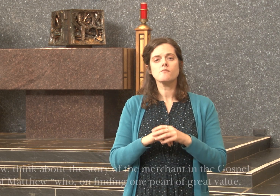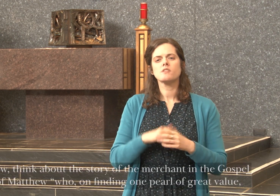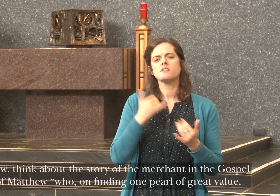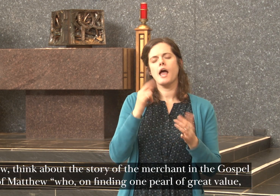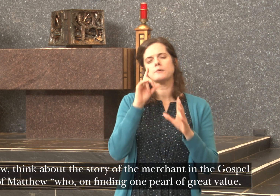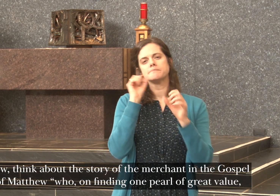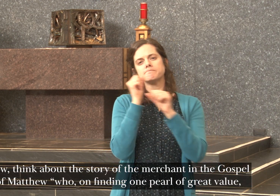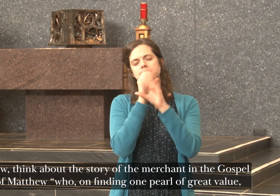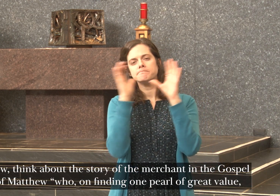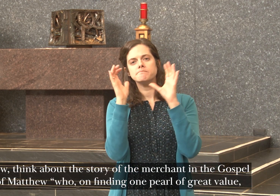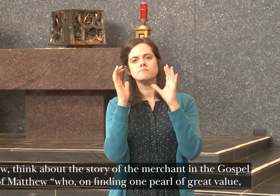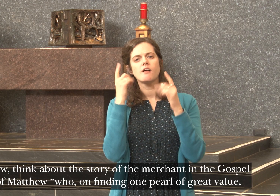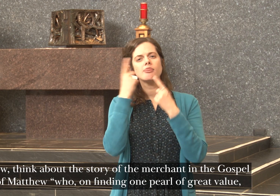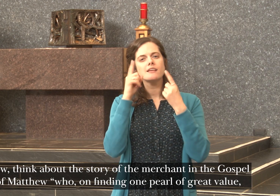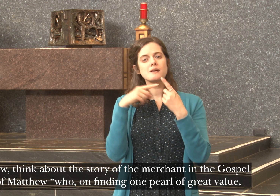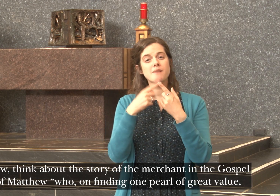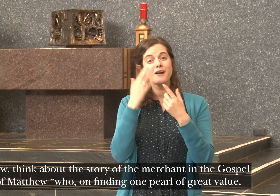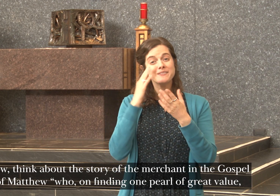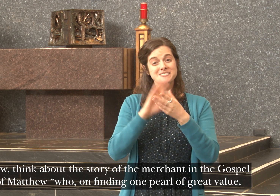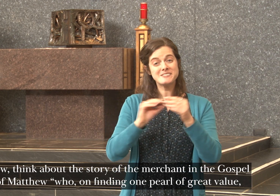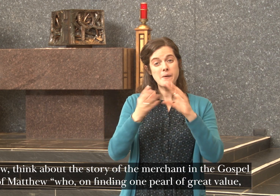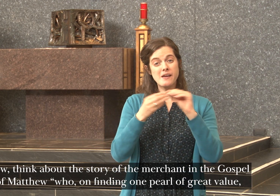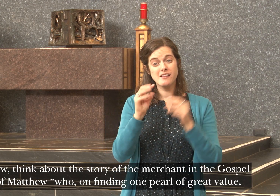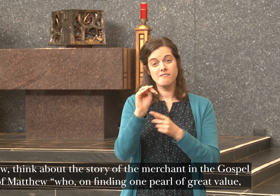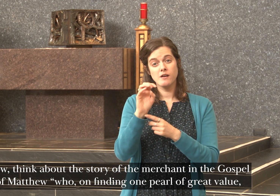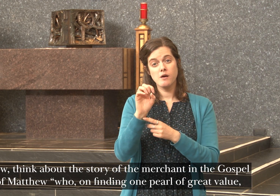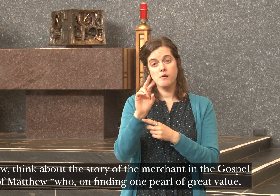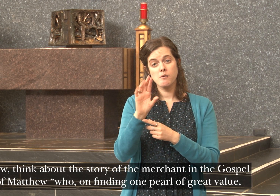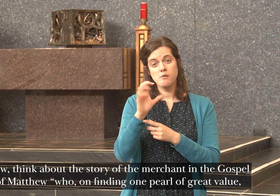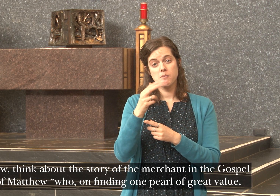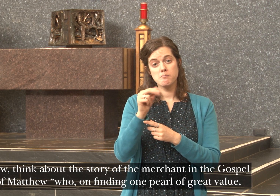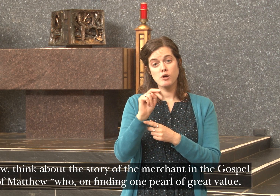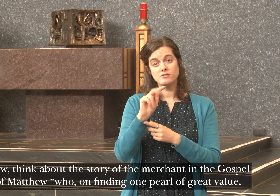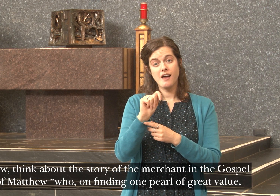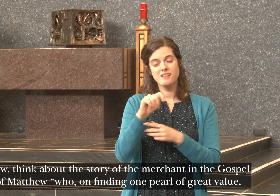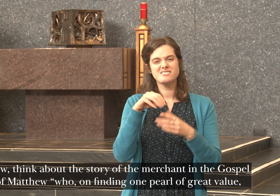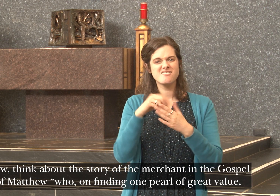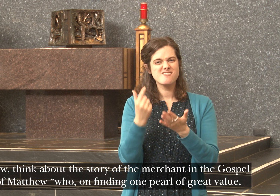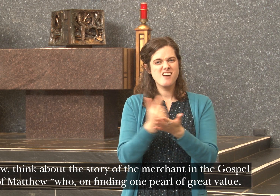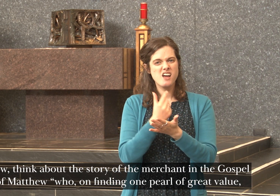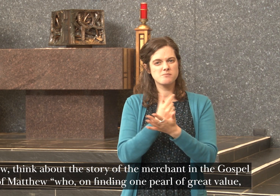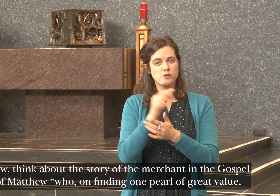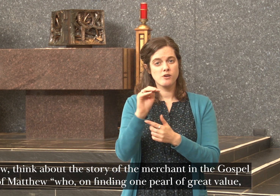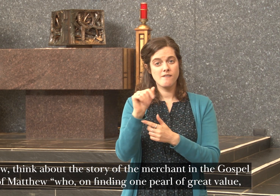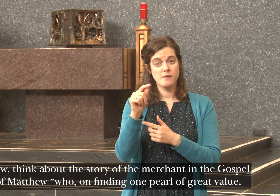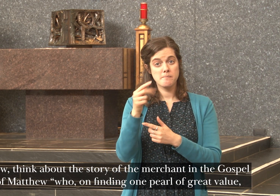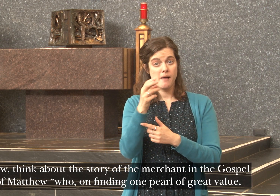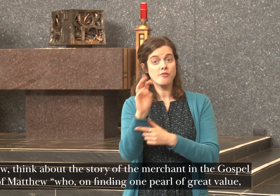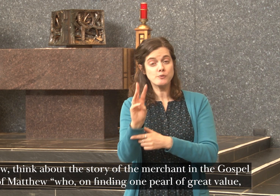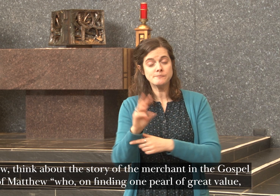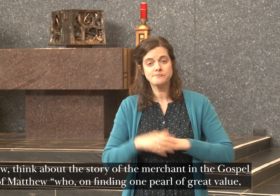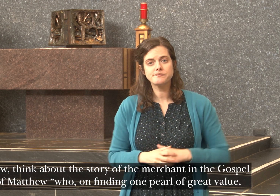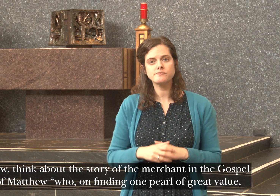Now, think about the story of the merchant in the Gospel of Matthew,